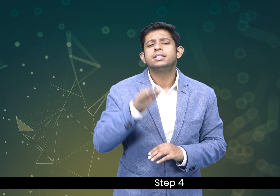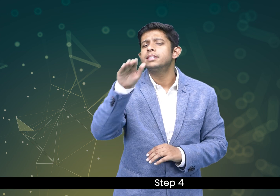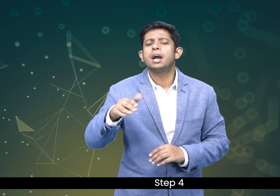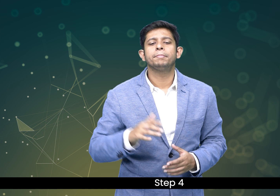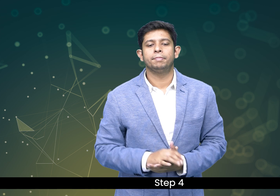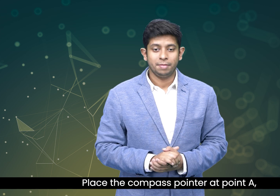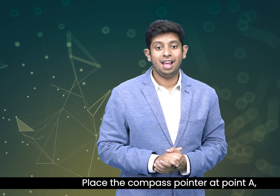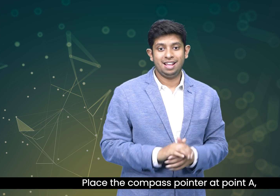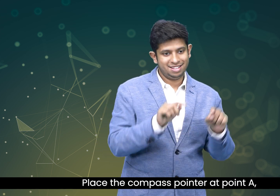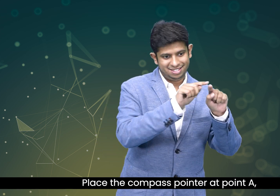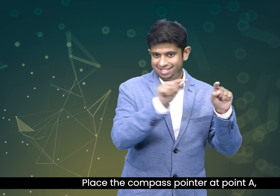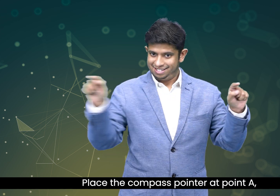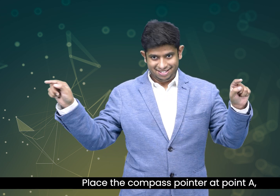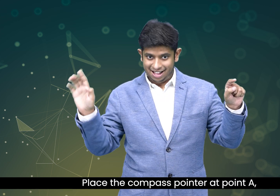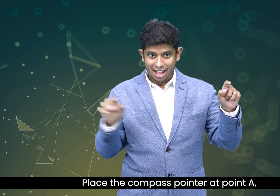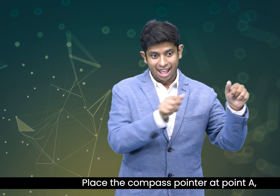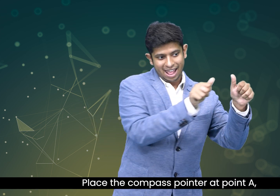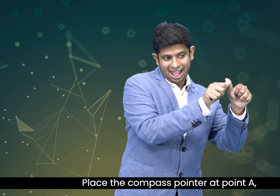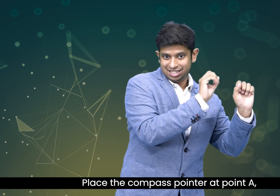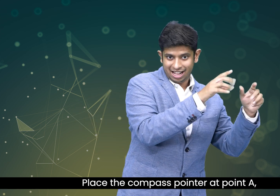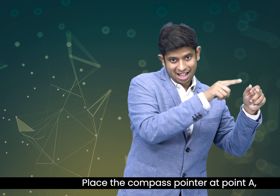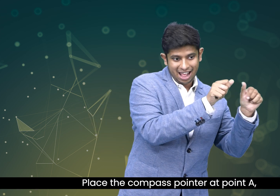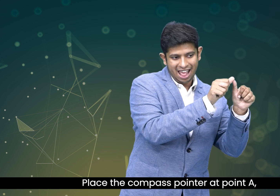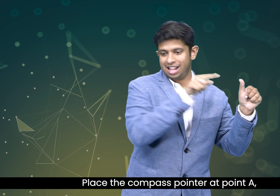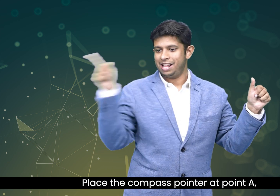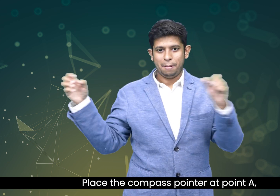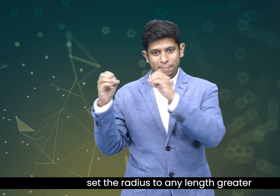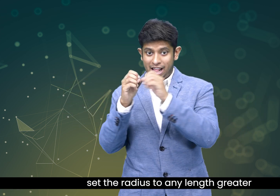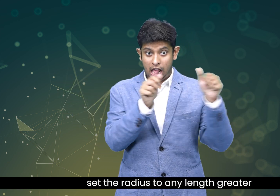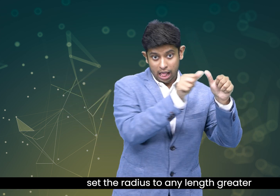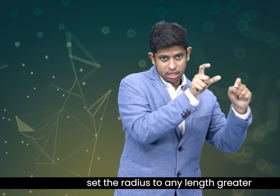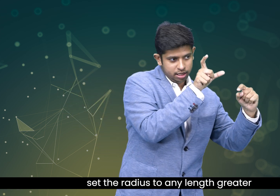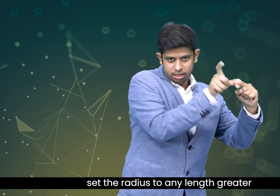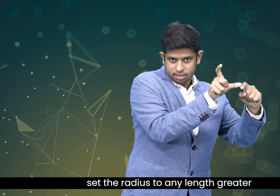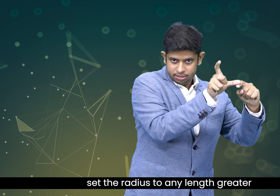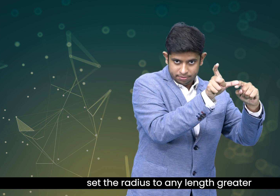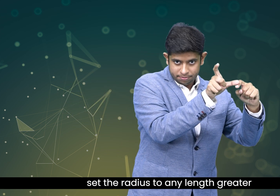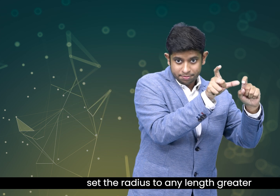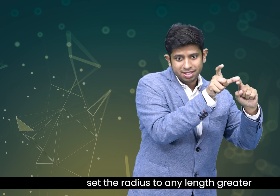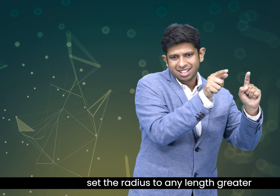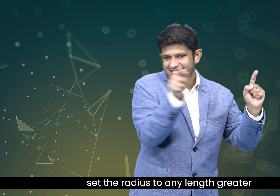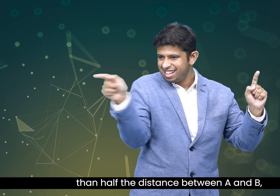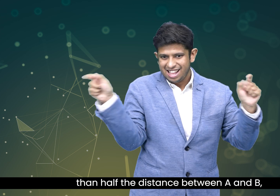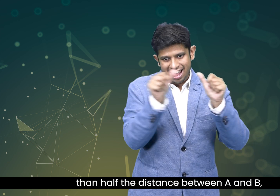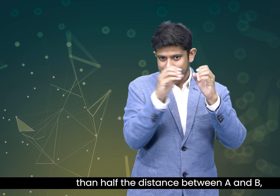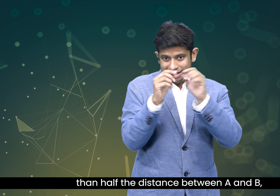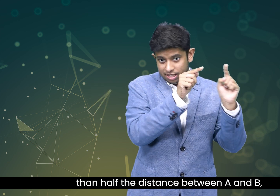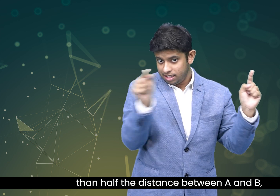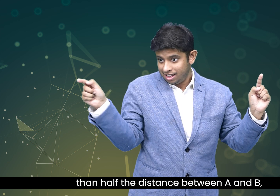Step 4. Place the compass pointer at point A. Set the radius to any length greater than half the distance